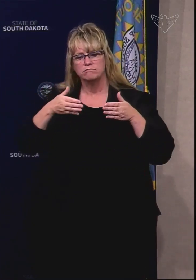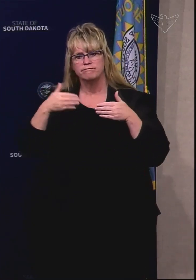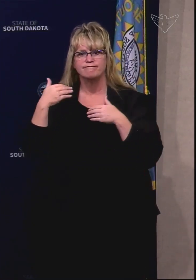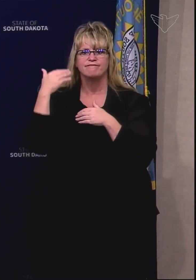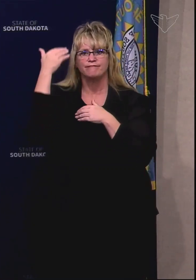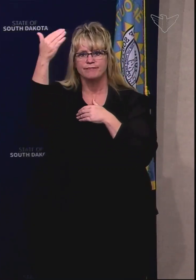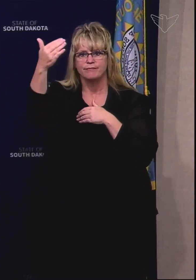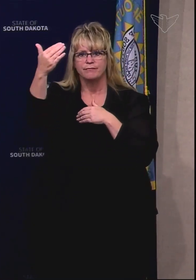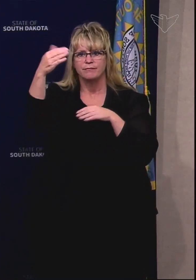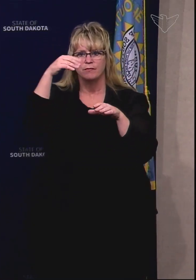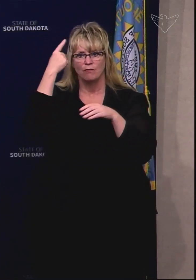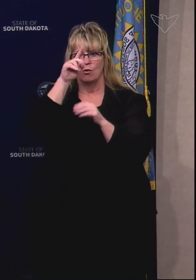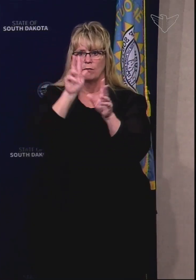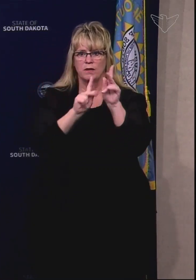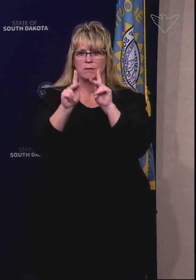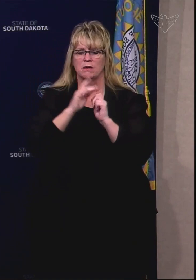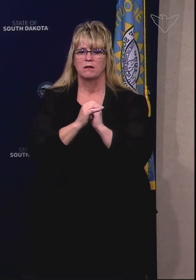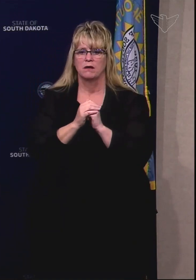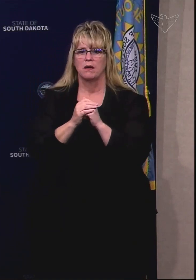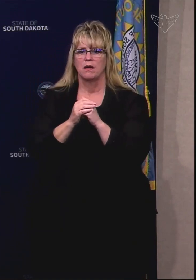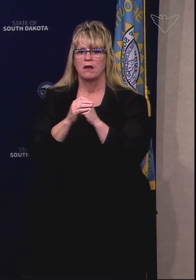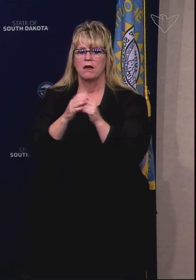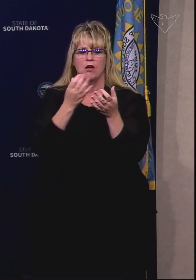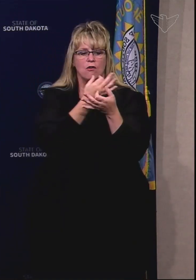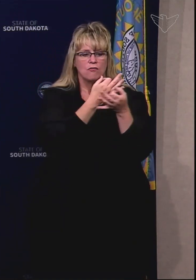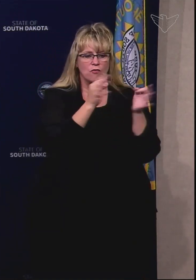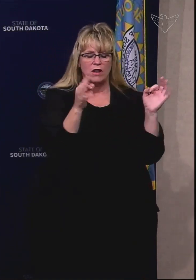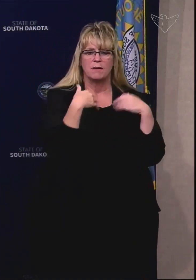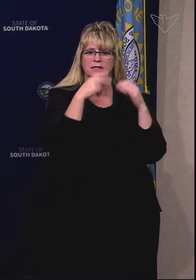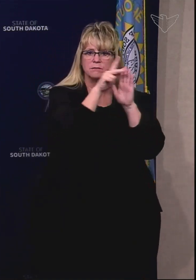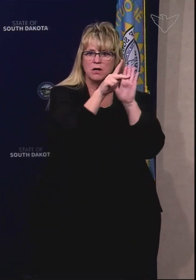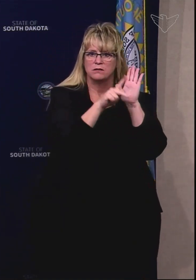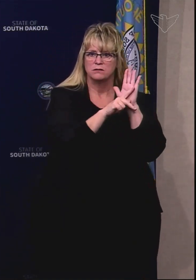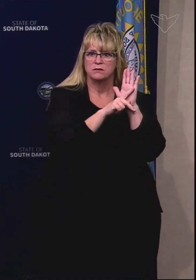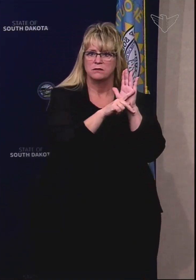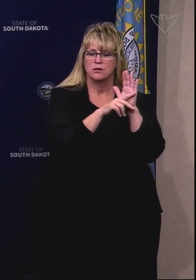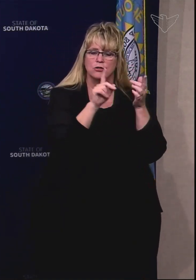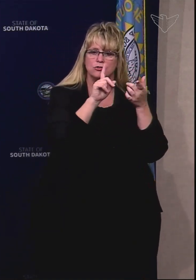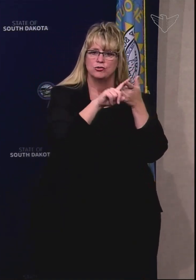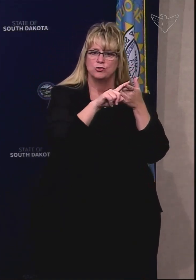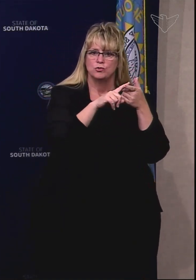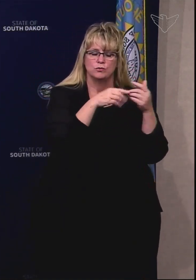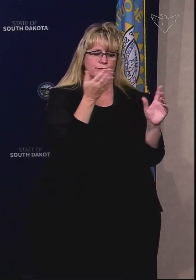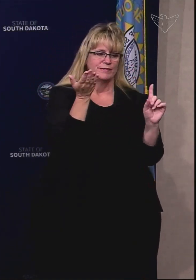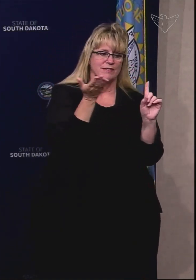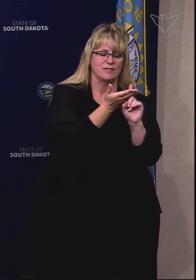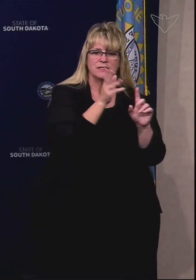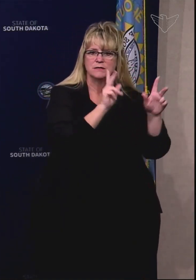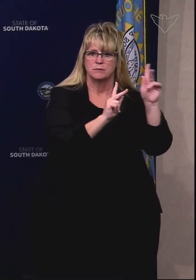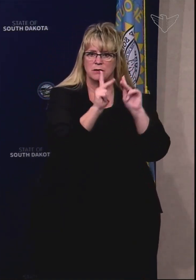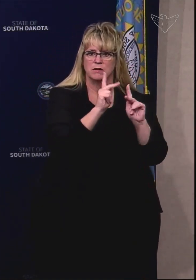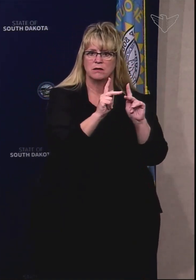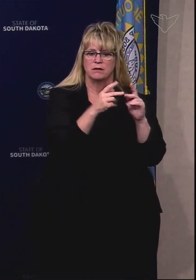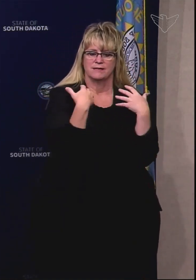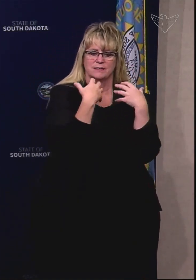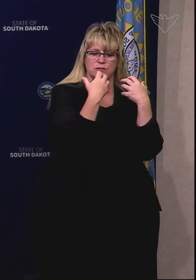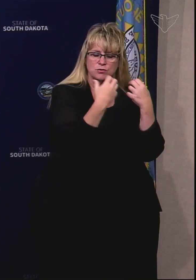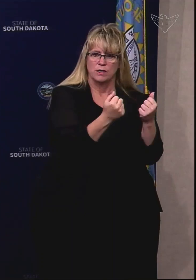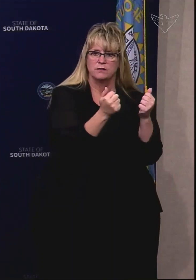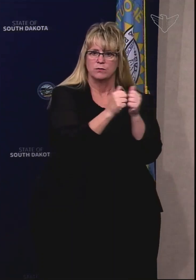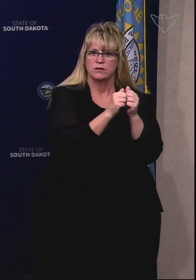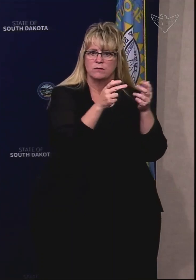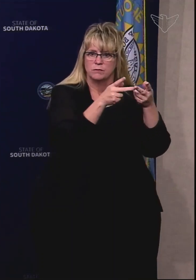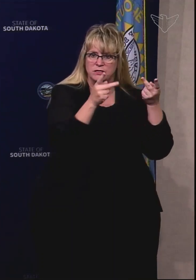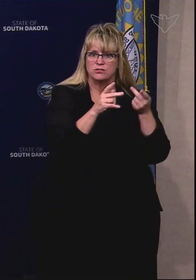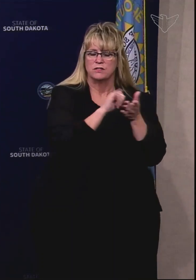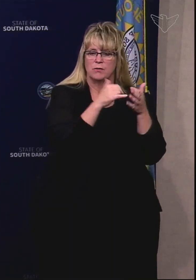where we want to go. Freedom focuses our policies on persuasion and an intellectual strength of the positions